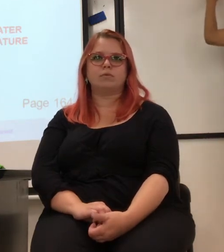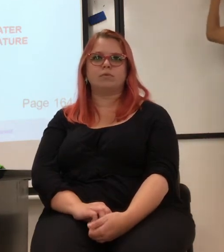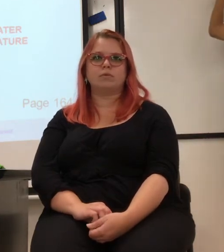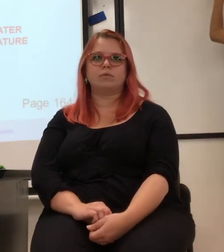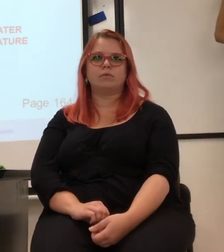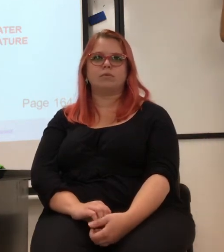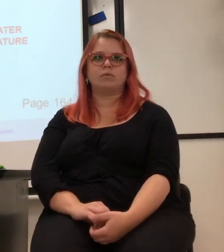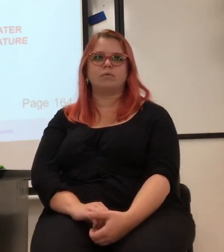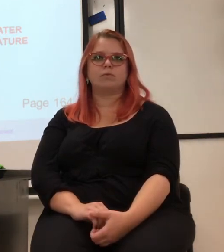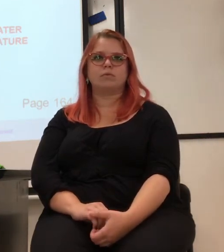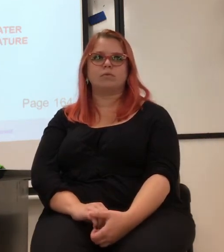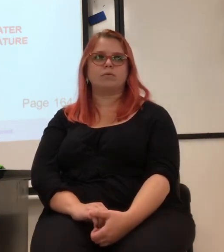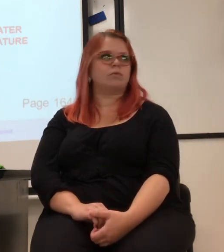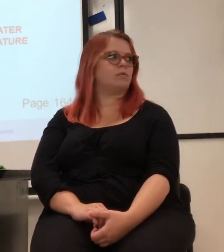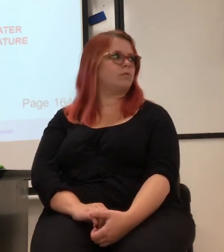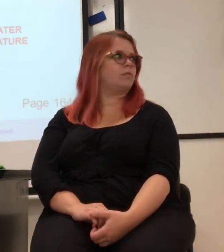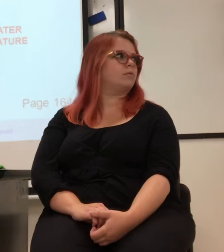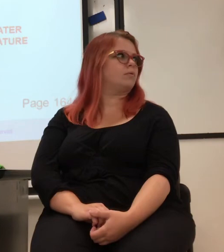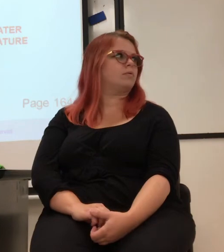lesser slash